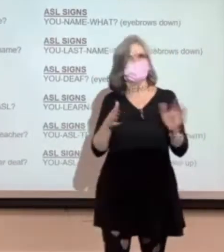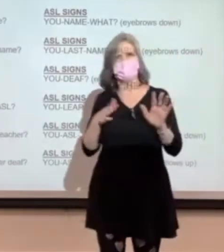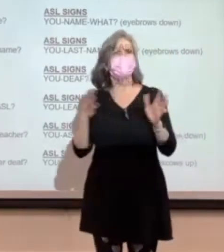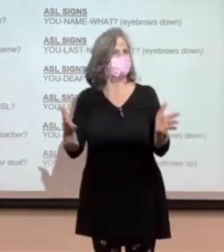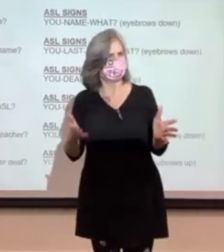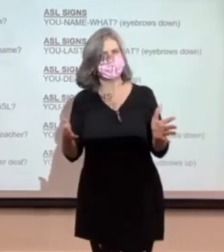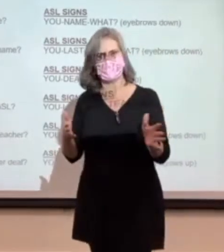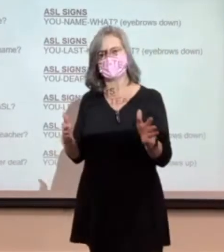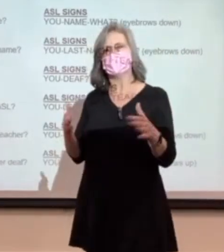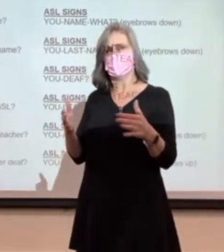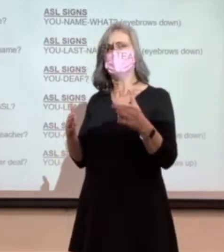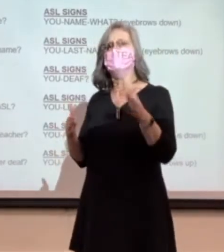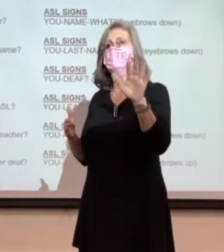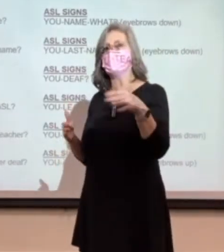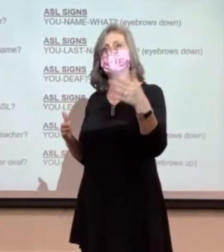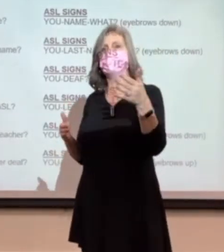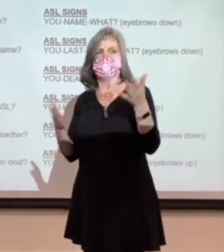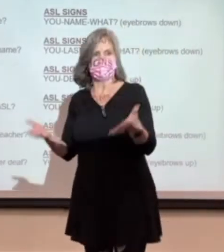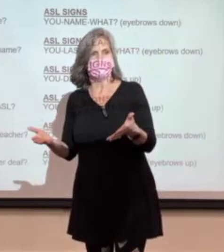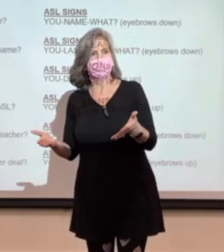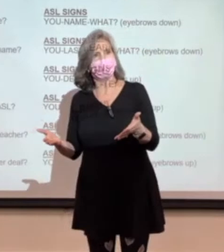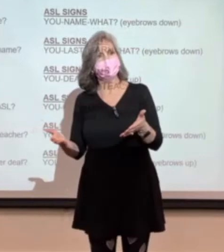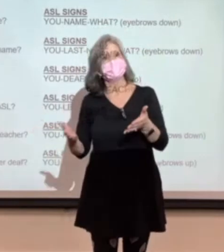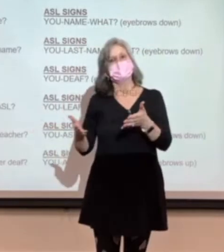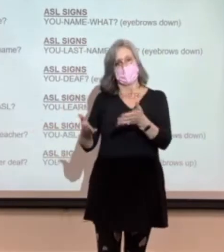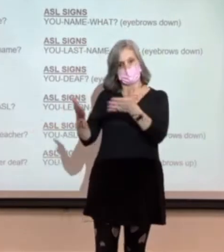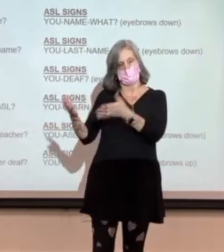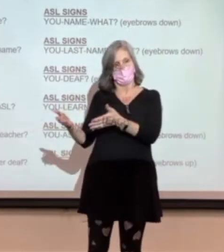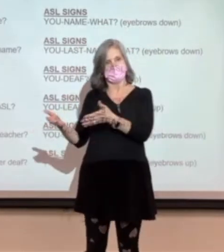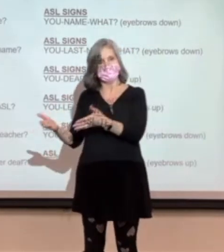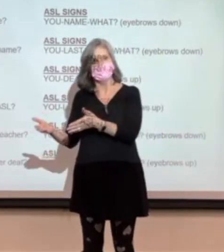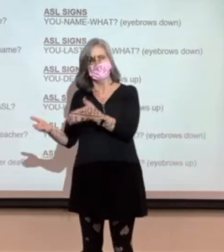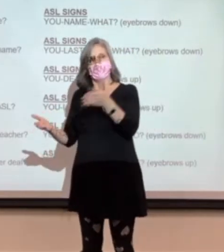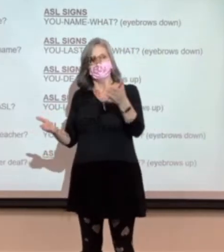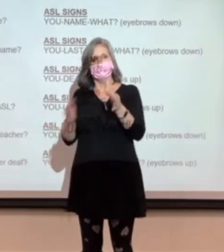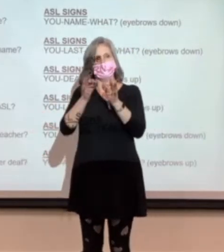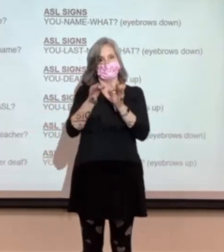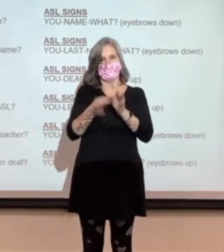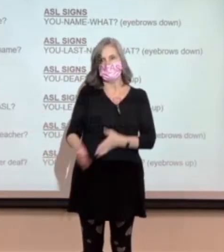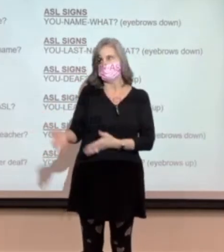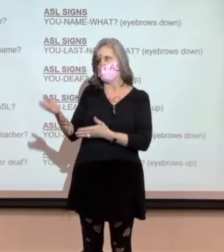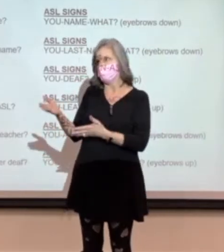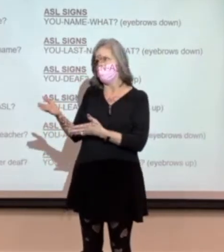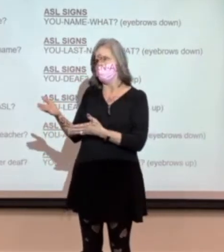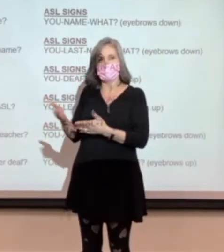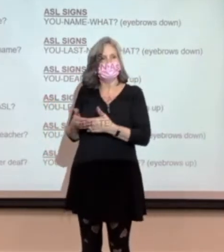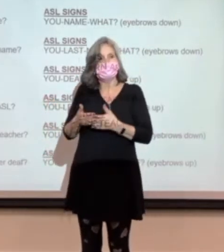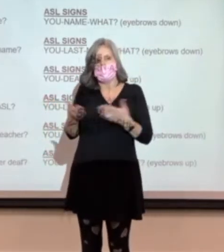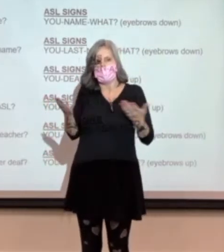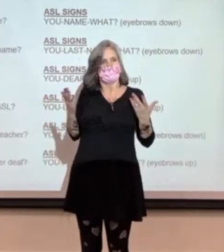whatever normal looks like these days. But if you have deaf adults as parents and you need to interpret for them at things you normally wouldn't